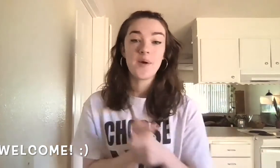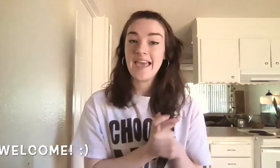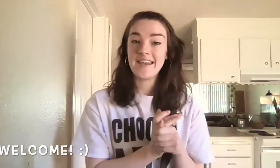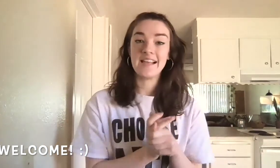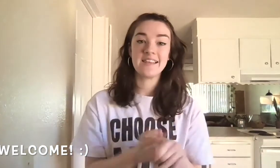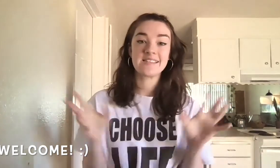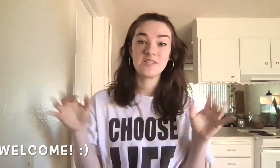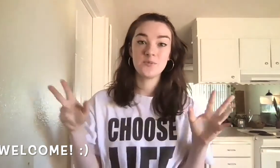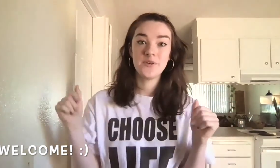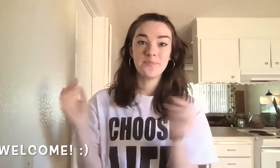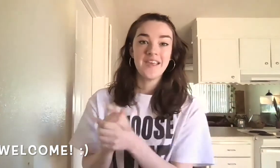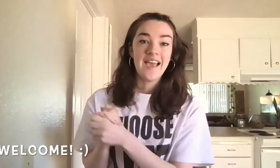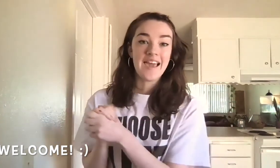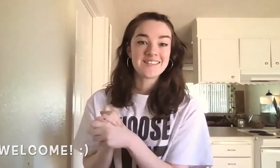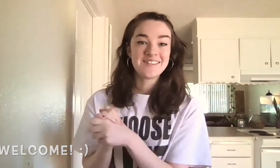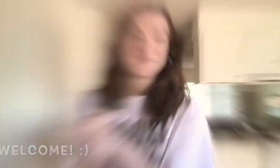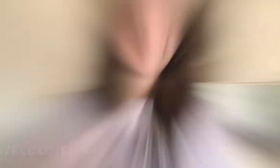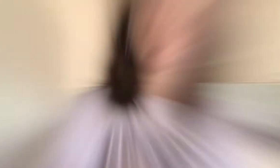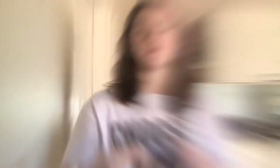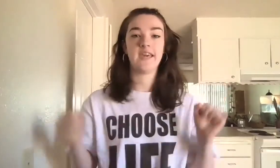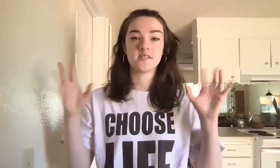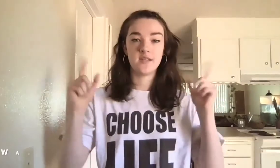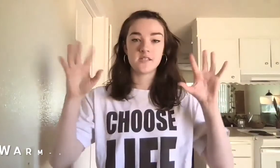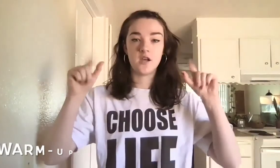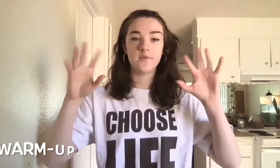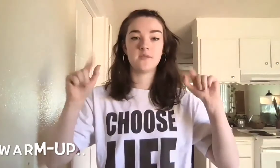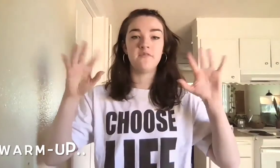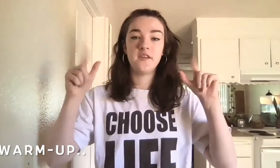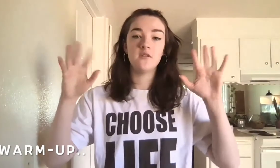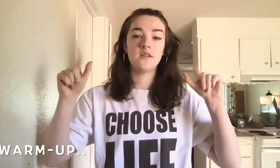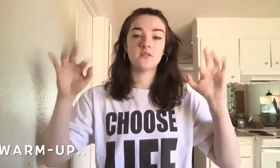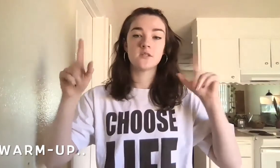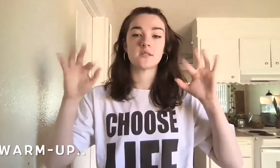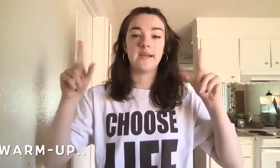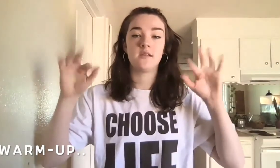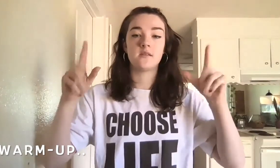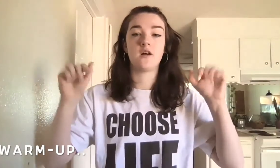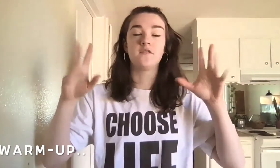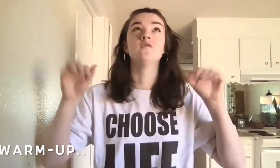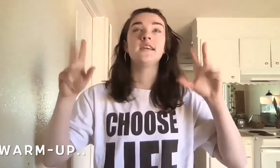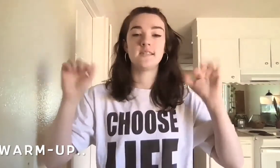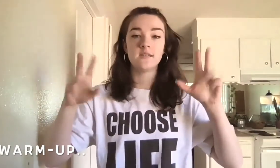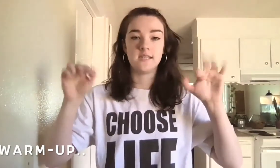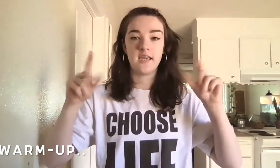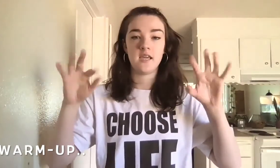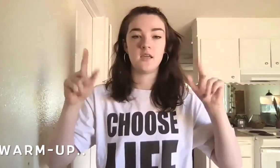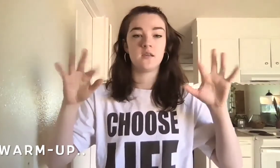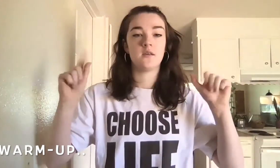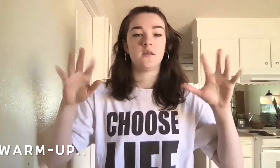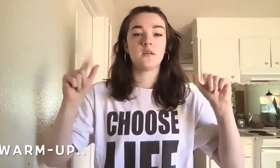ahead and get these hands warmed up and let's learn some signs. Okay, so let's start with some finger wriggles because my hands are freezing today.